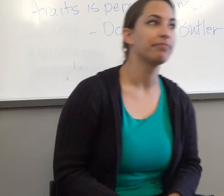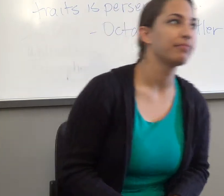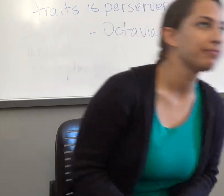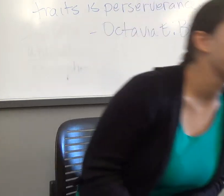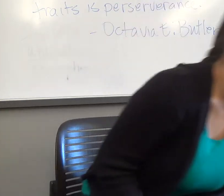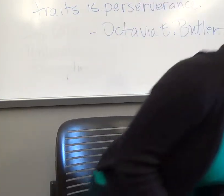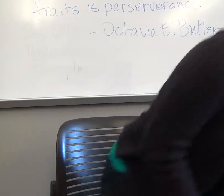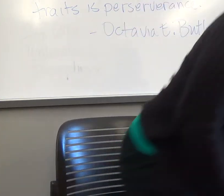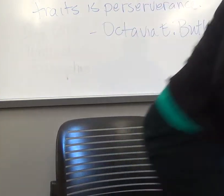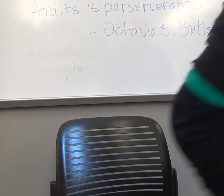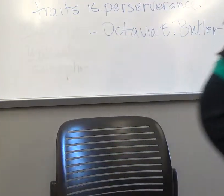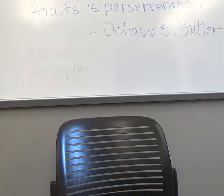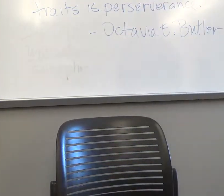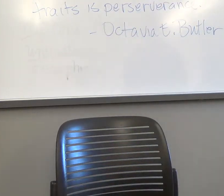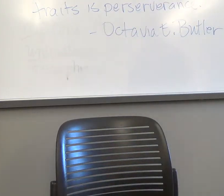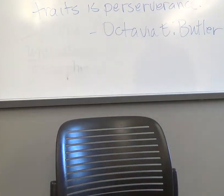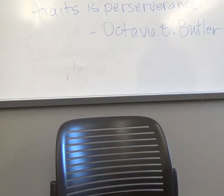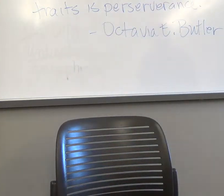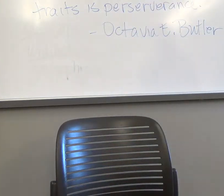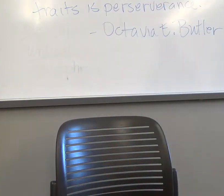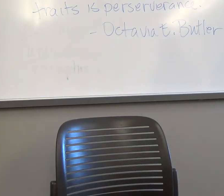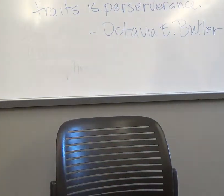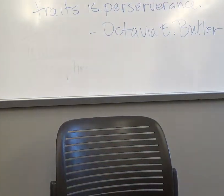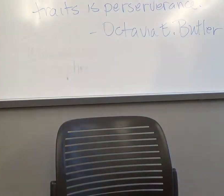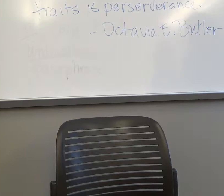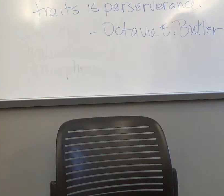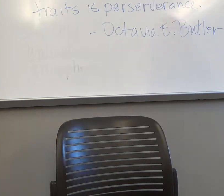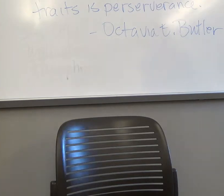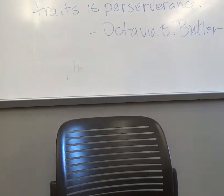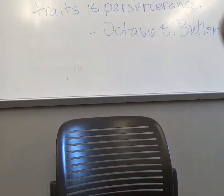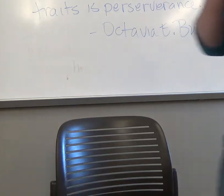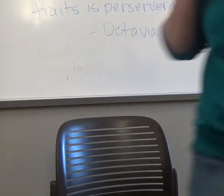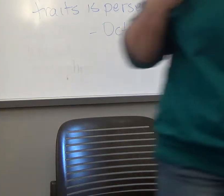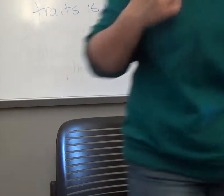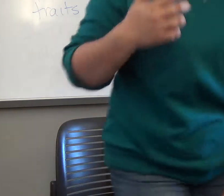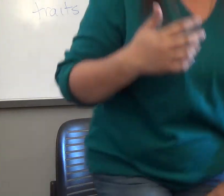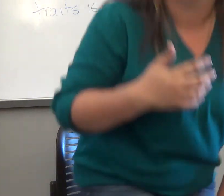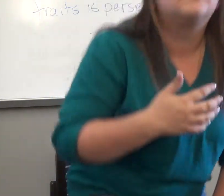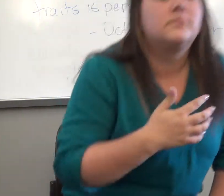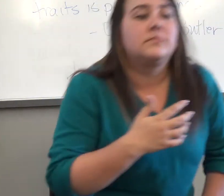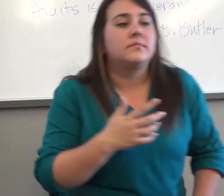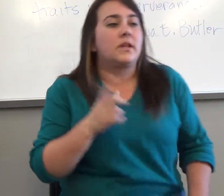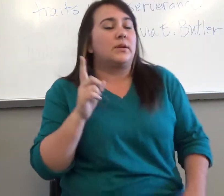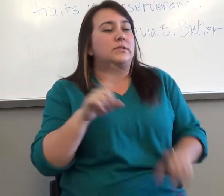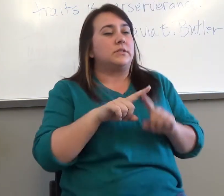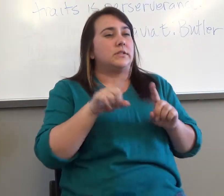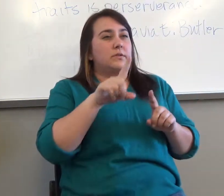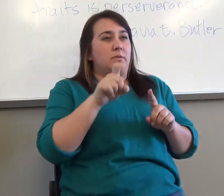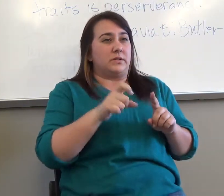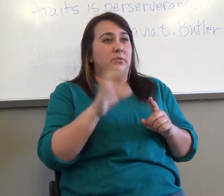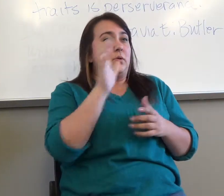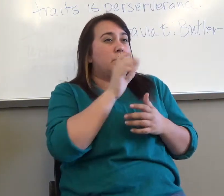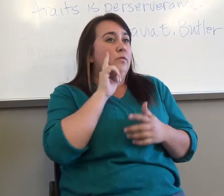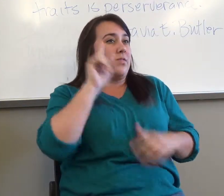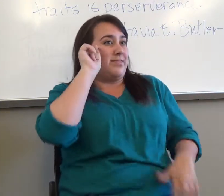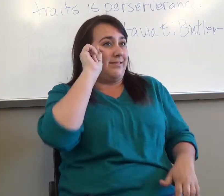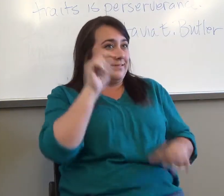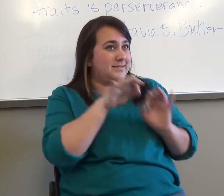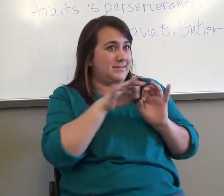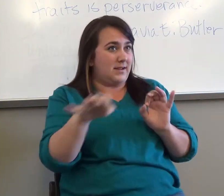three of these. What we're looking for here is all of these are thesis statements. We're looking for a three-item essay